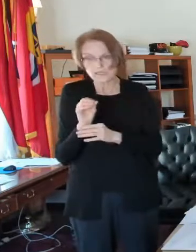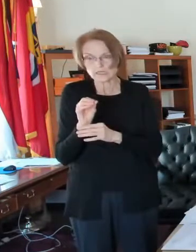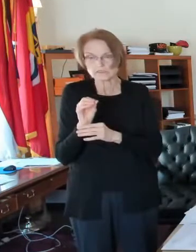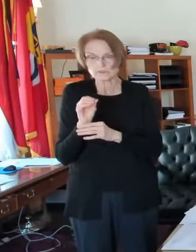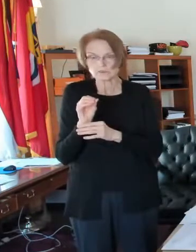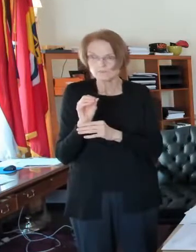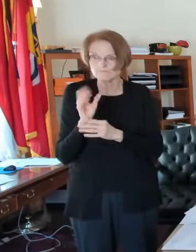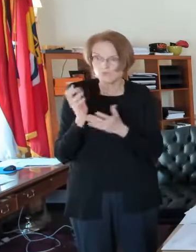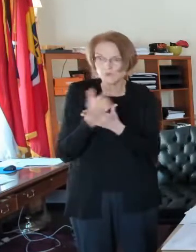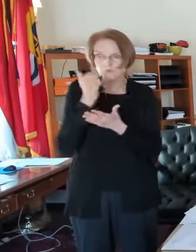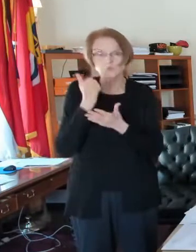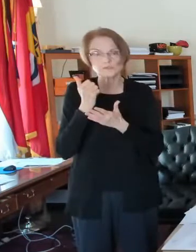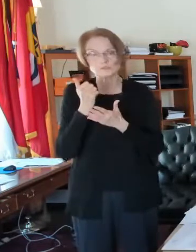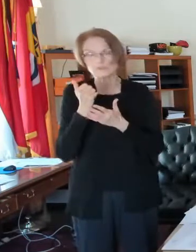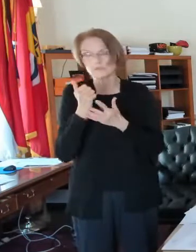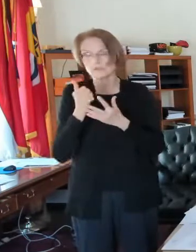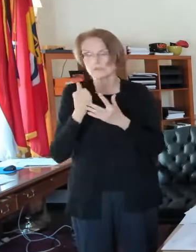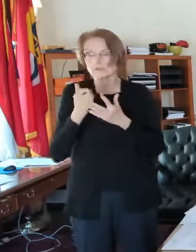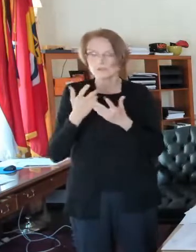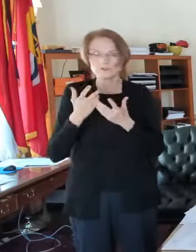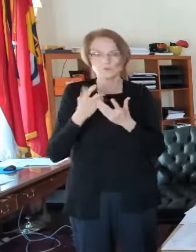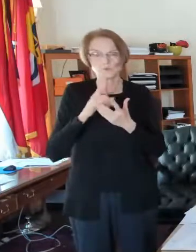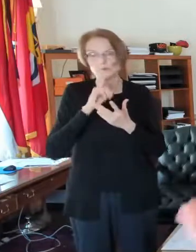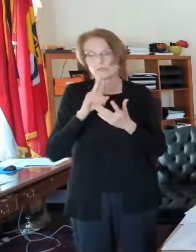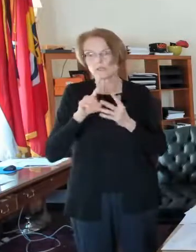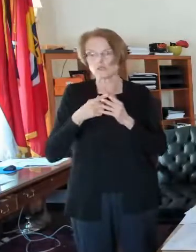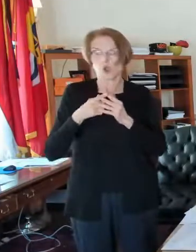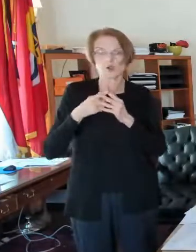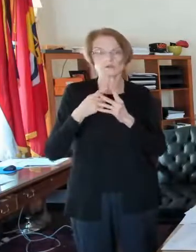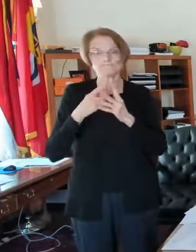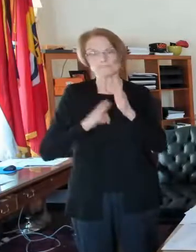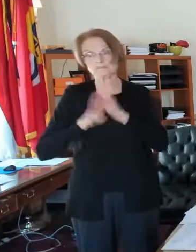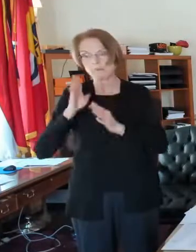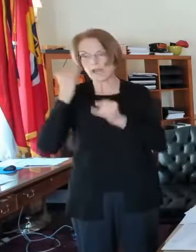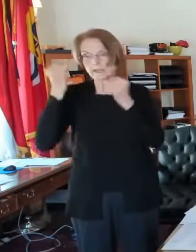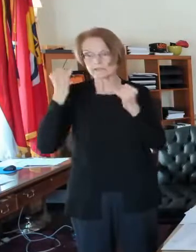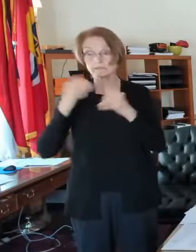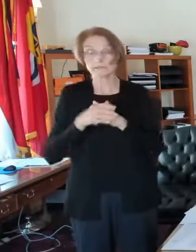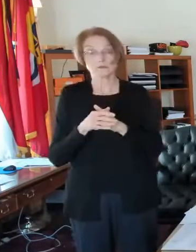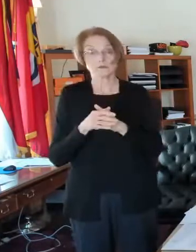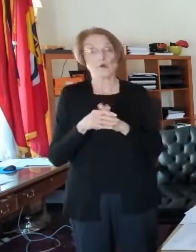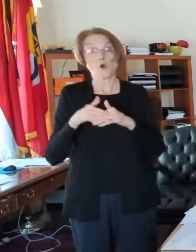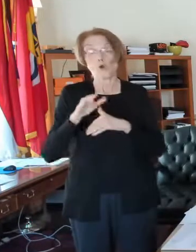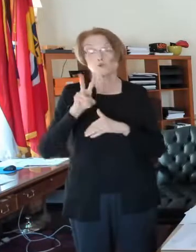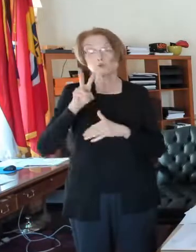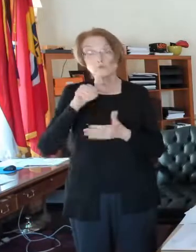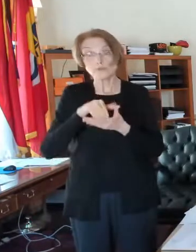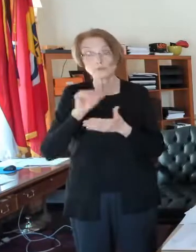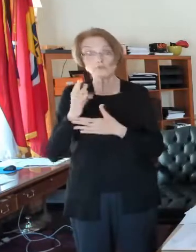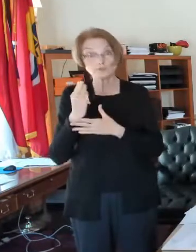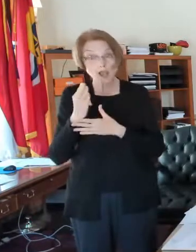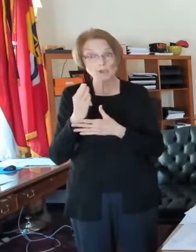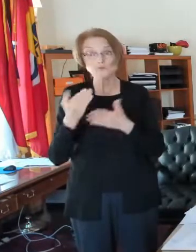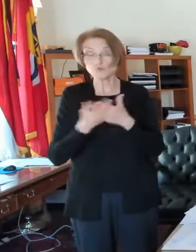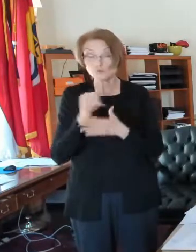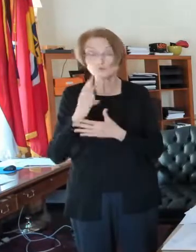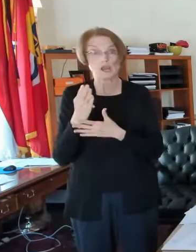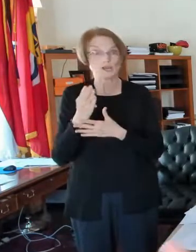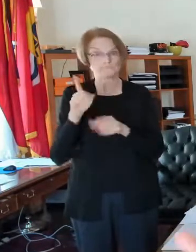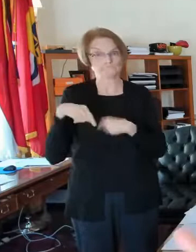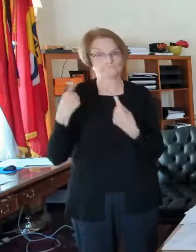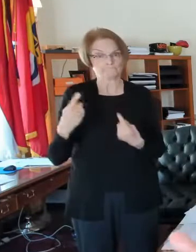that to really launch their idea. There have been over 2,000 jobs created as a result of that,